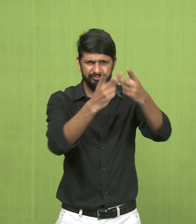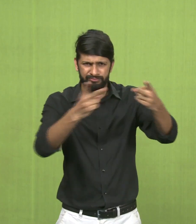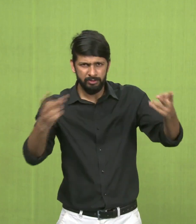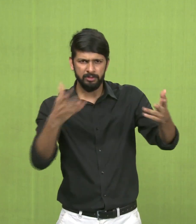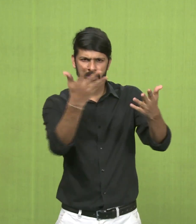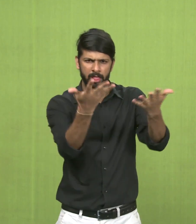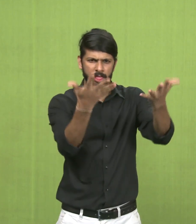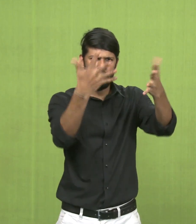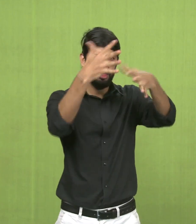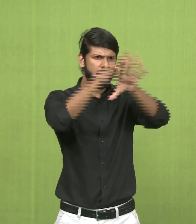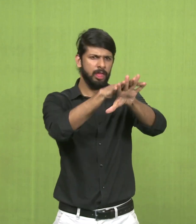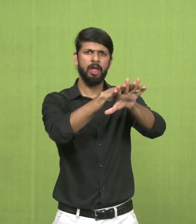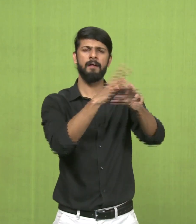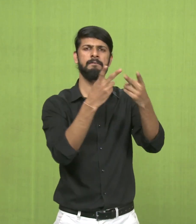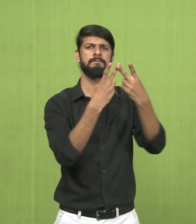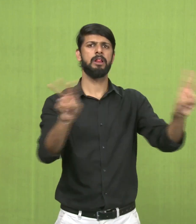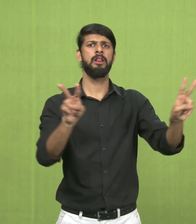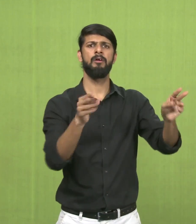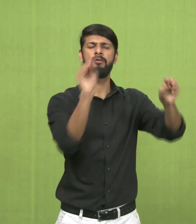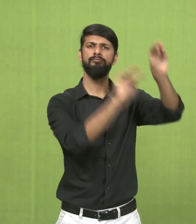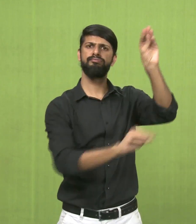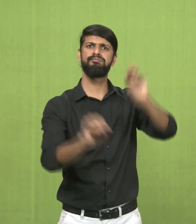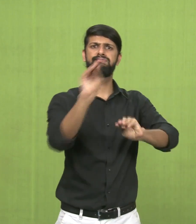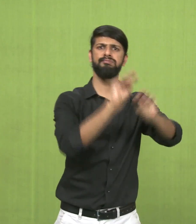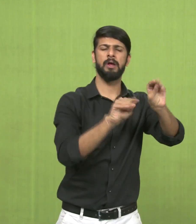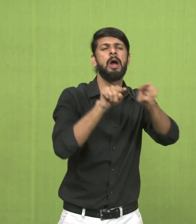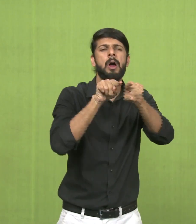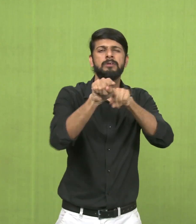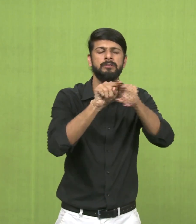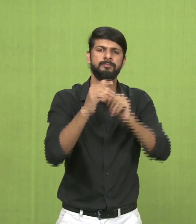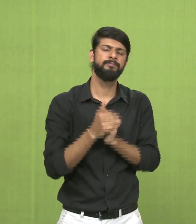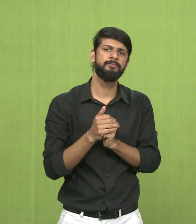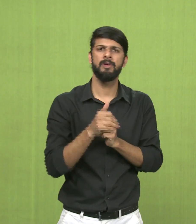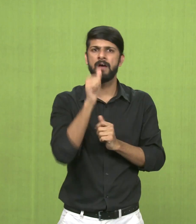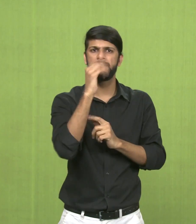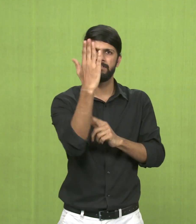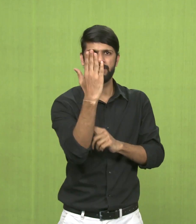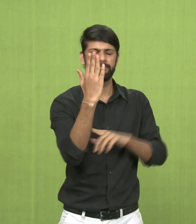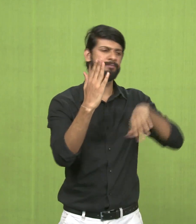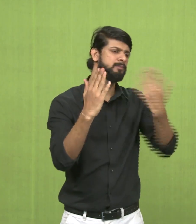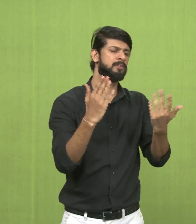Art which alters form, color, shape, etc. is called abstract art.